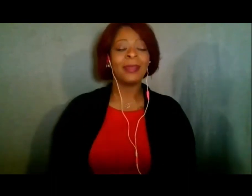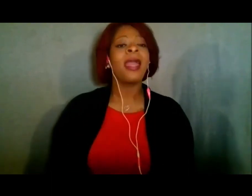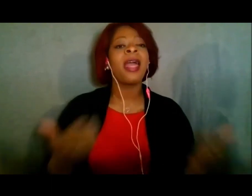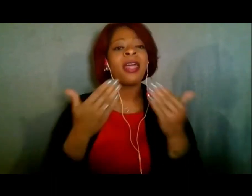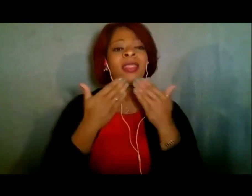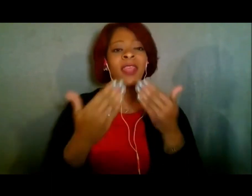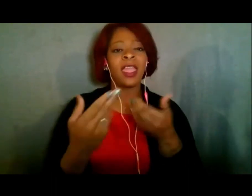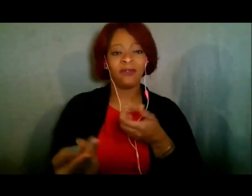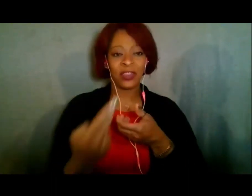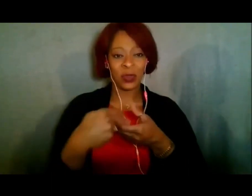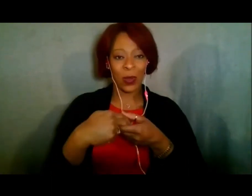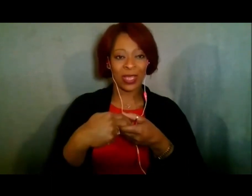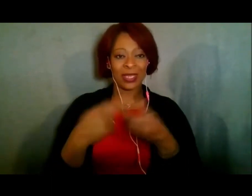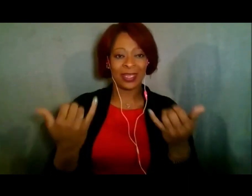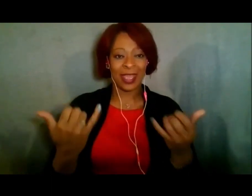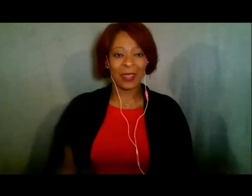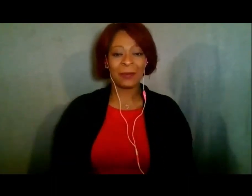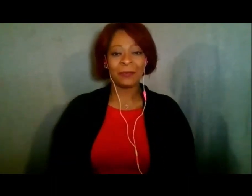joining us.